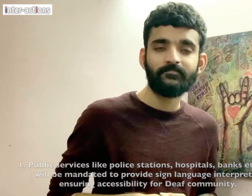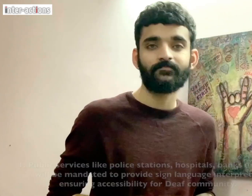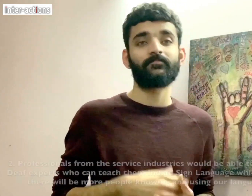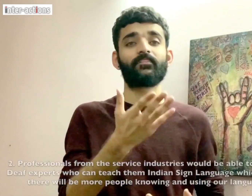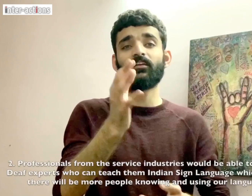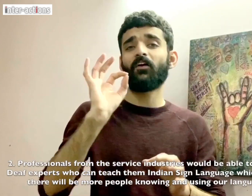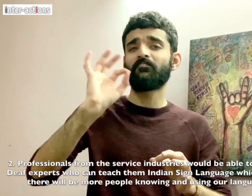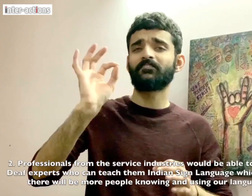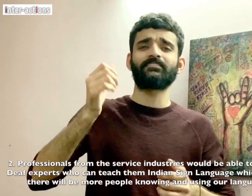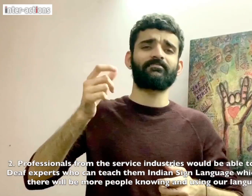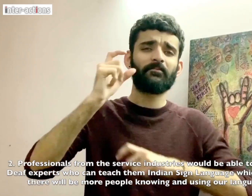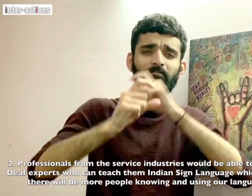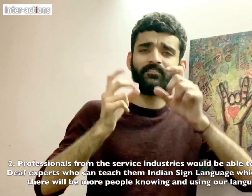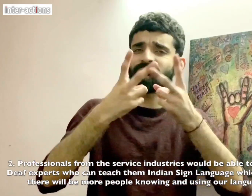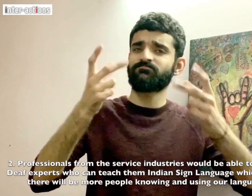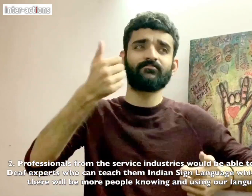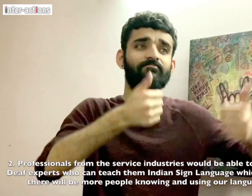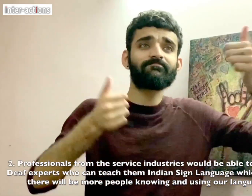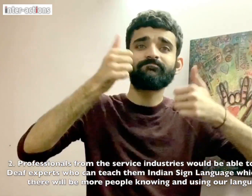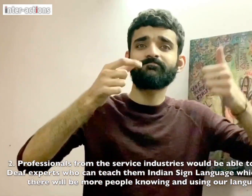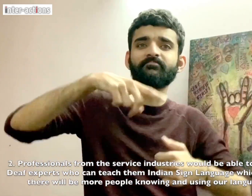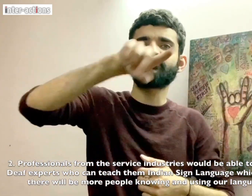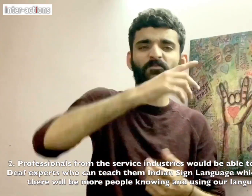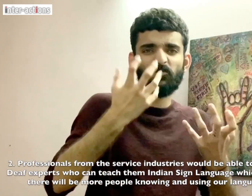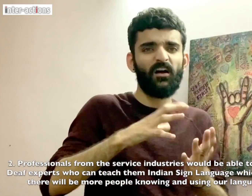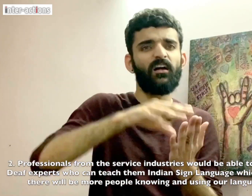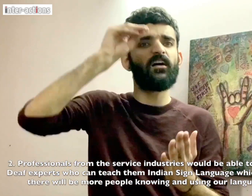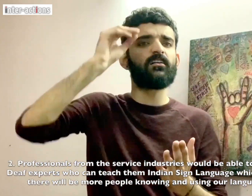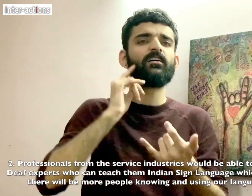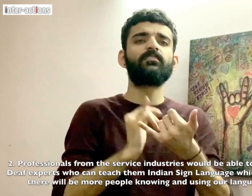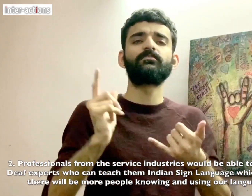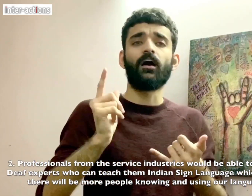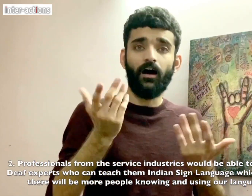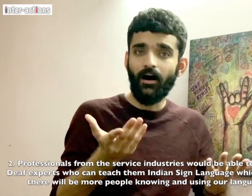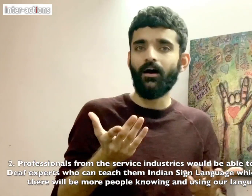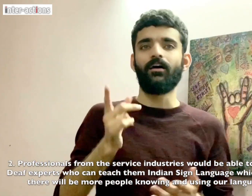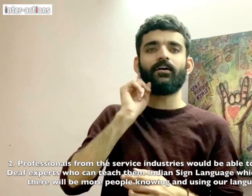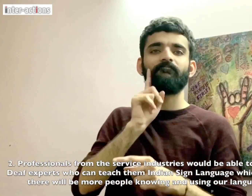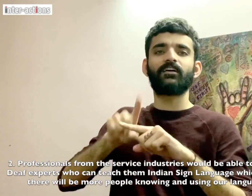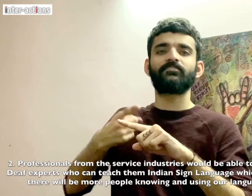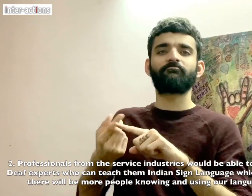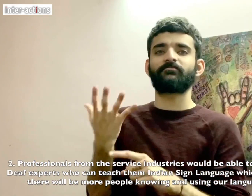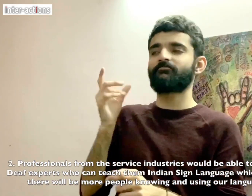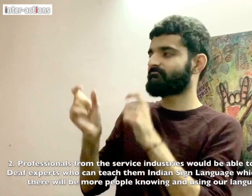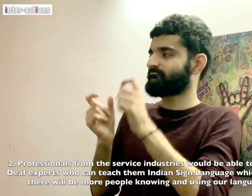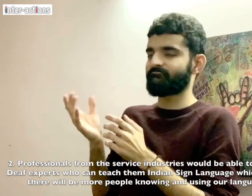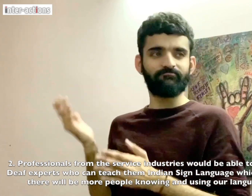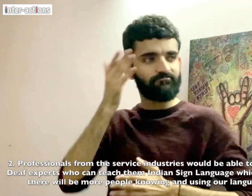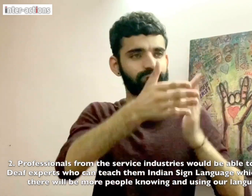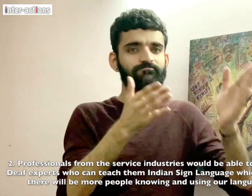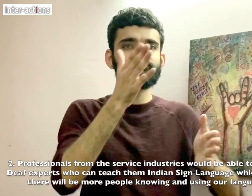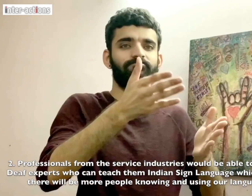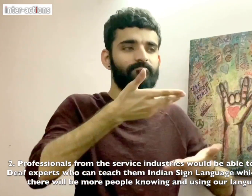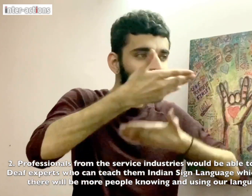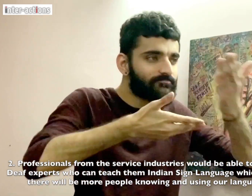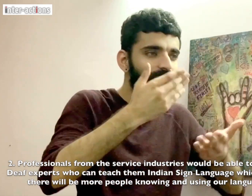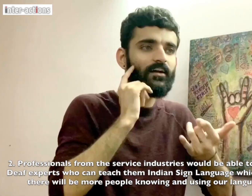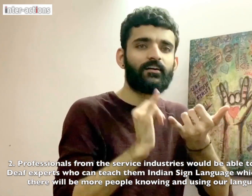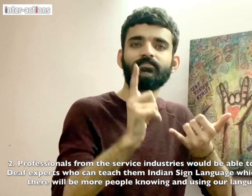deaf community. 2. Professionals from these service industries would be able to contact deaf experts who can teach them Indian Sign Language, which means there will be more people knowing